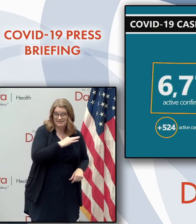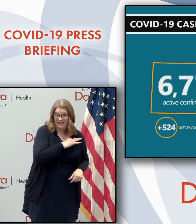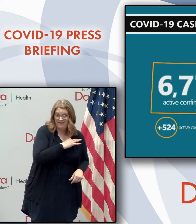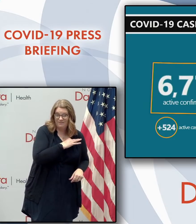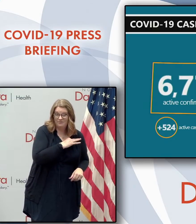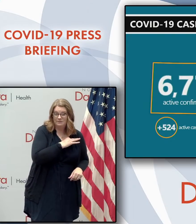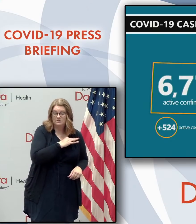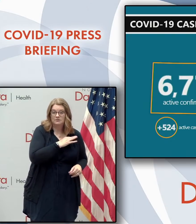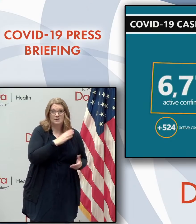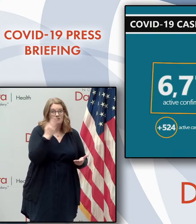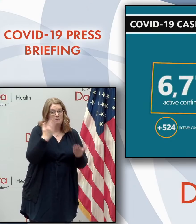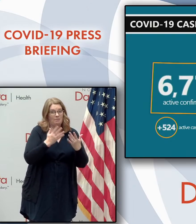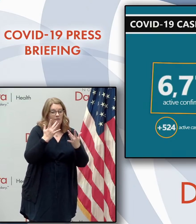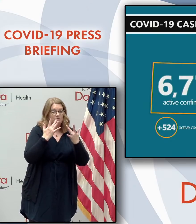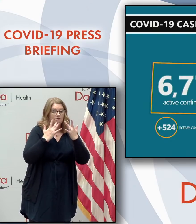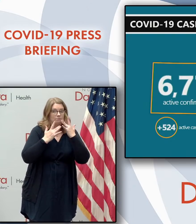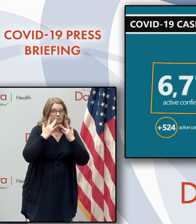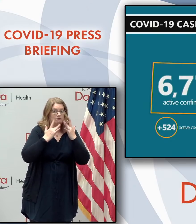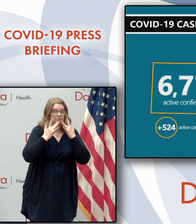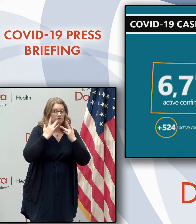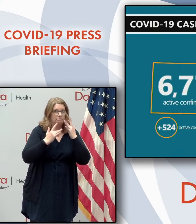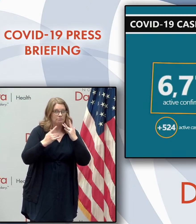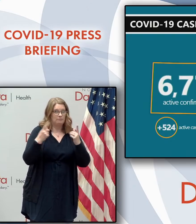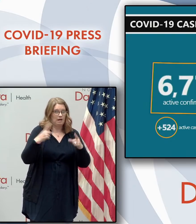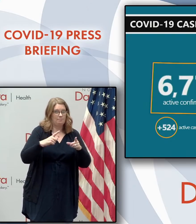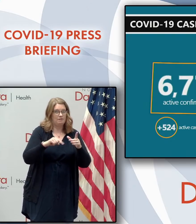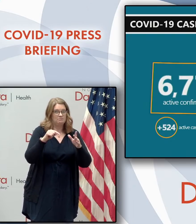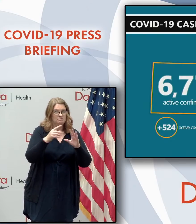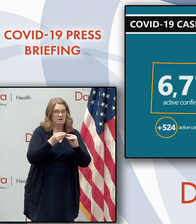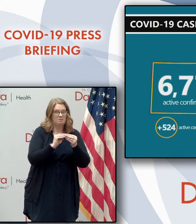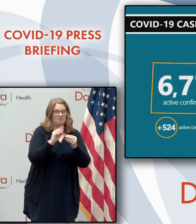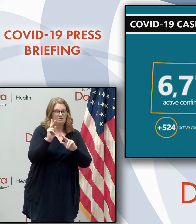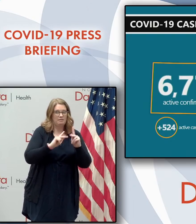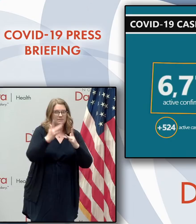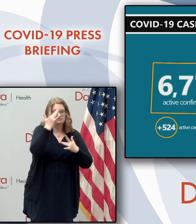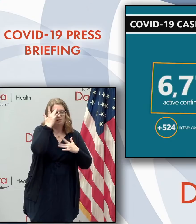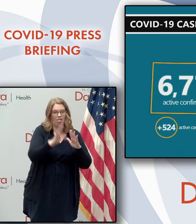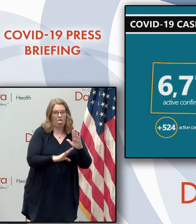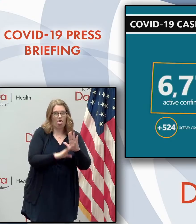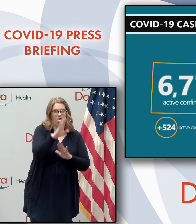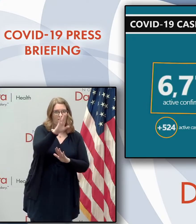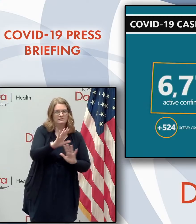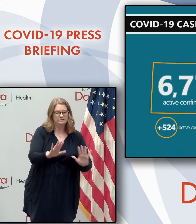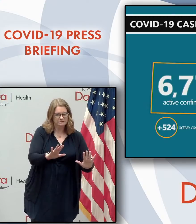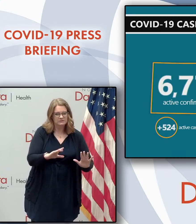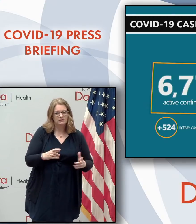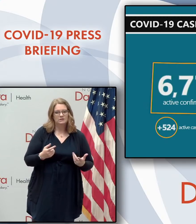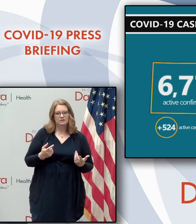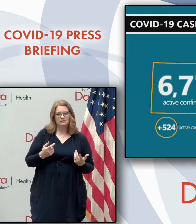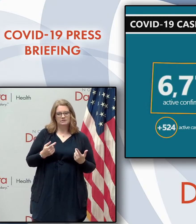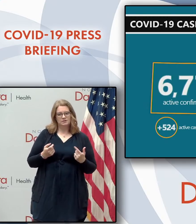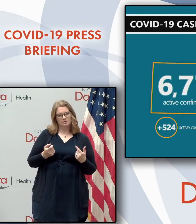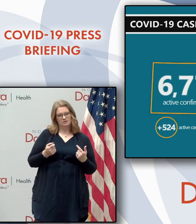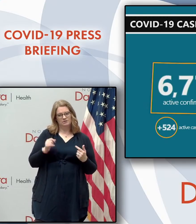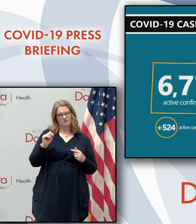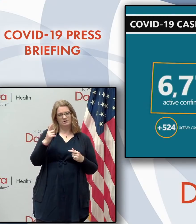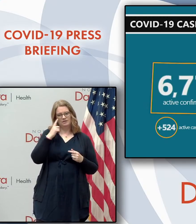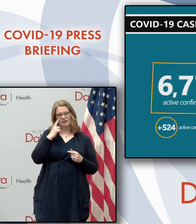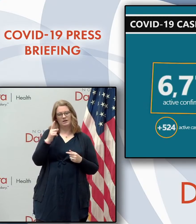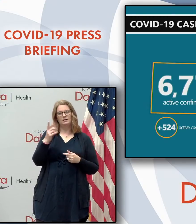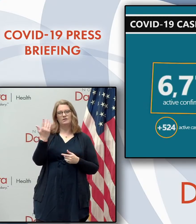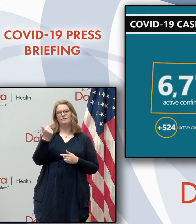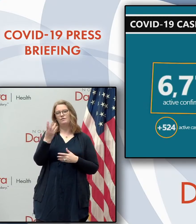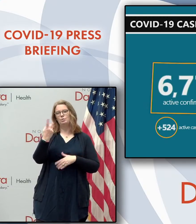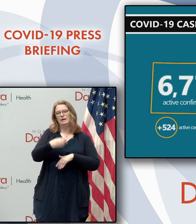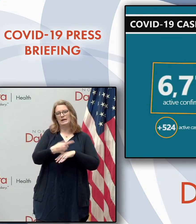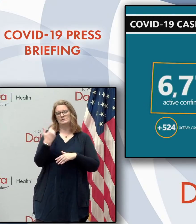this fall-winter surge. And again, I guess we're off a little bit from the peak here because 192 a few days